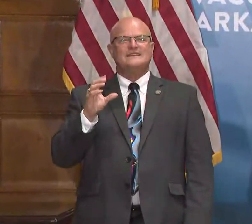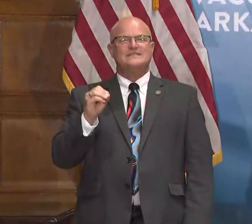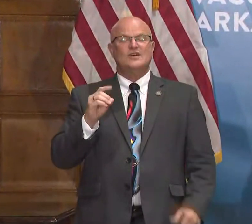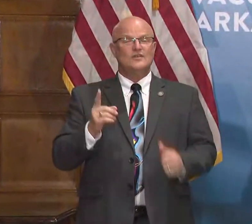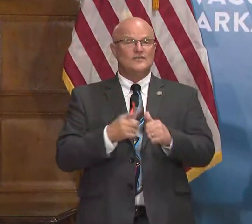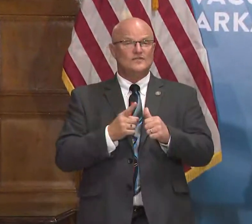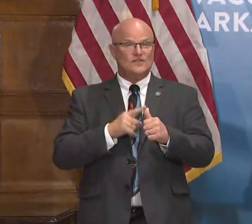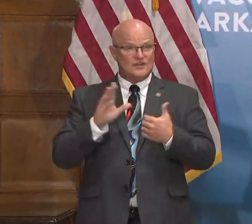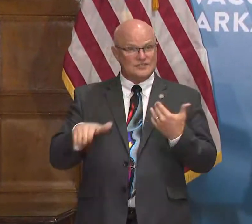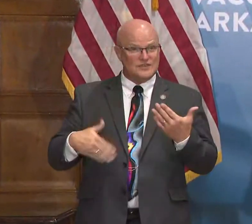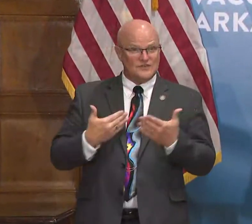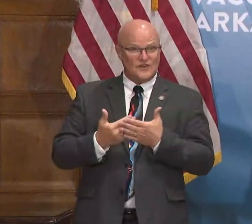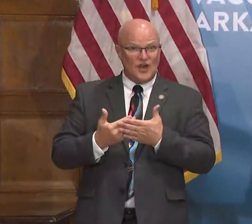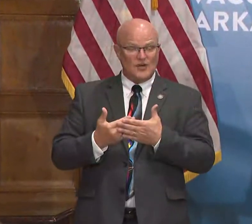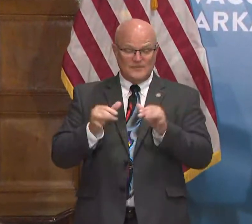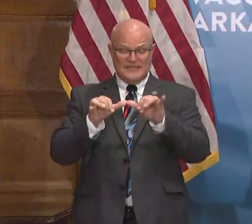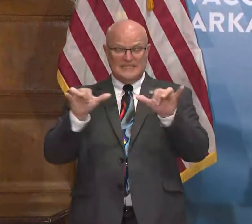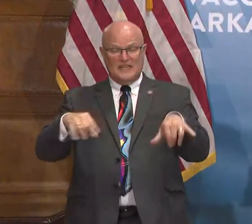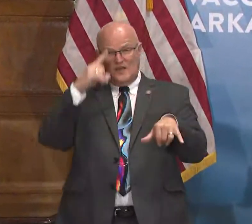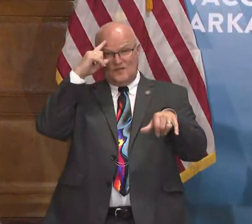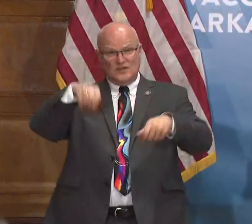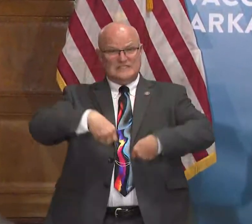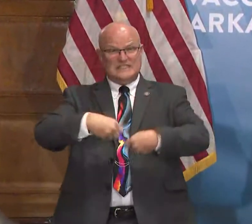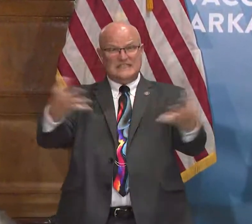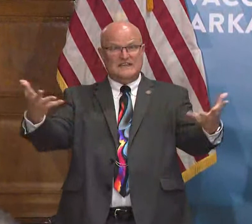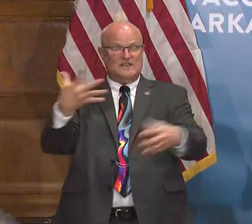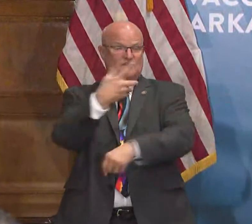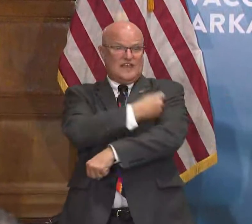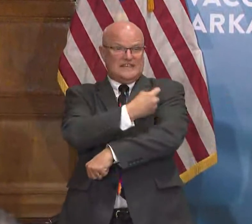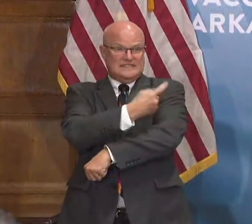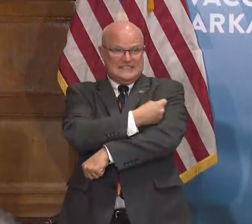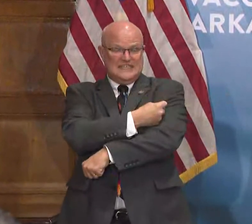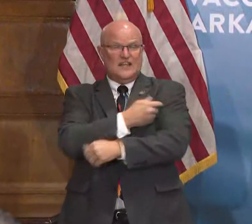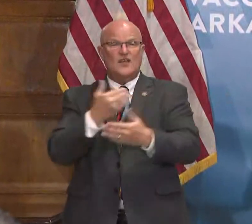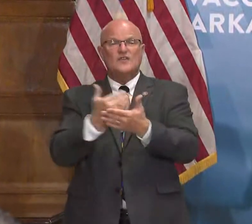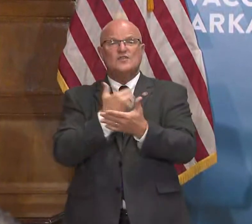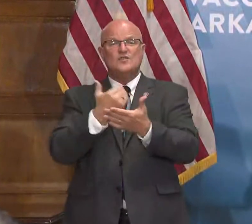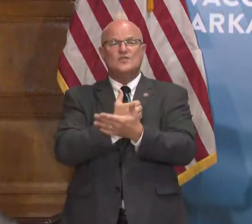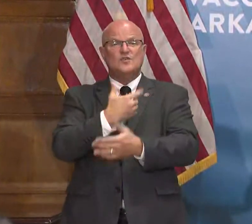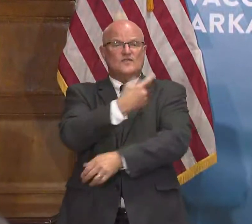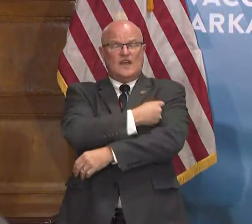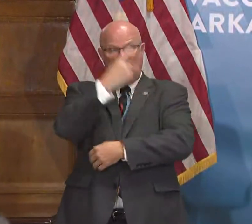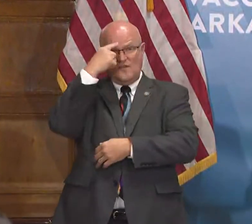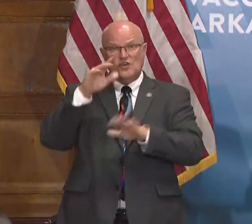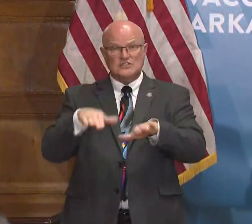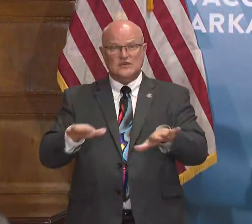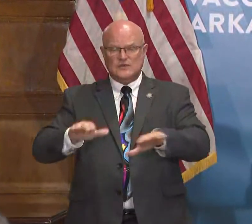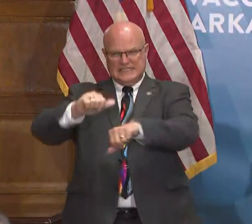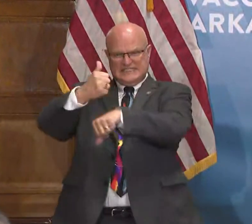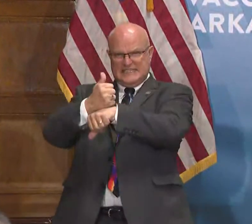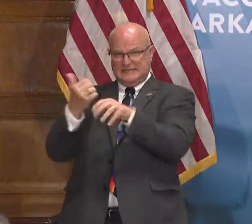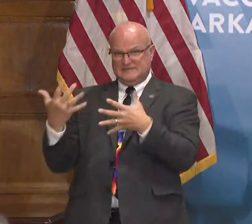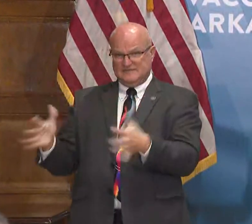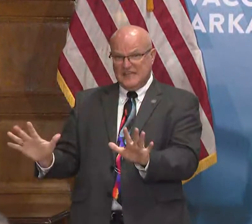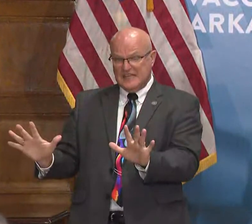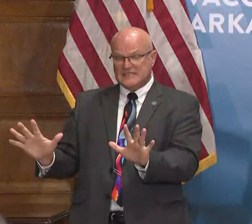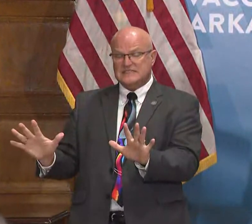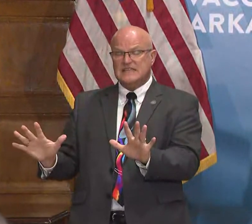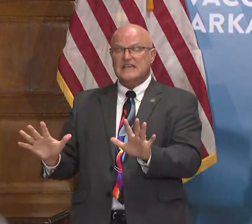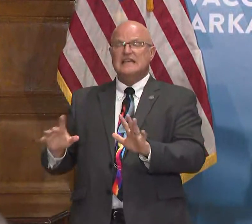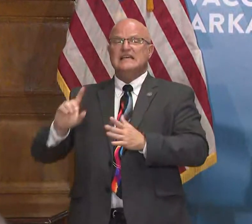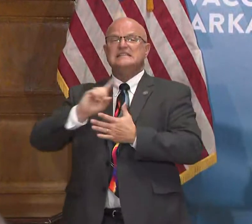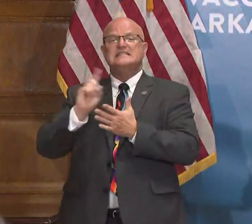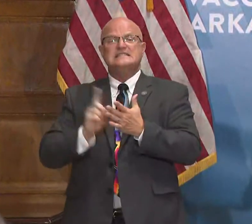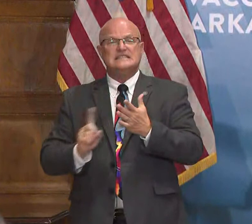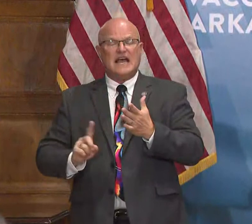First of all, the system for delivering vaccine, the new COVID vaccine for children, is in place. It has been designed in order